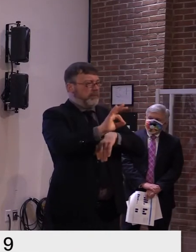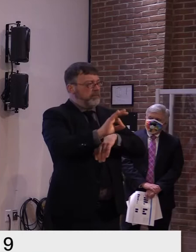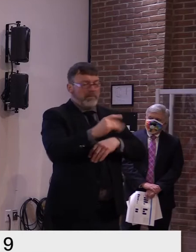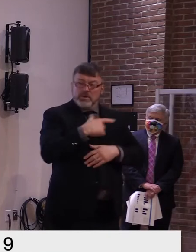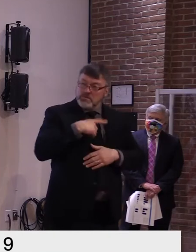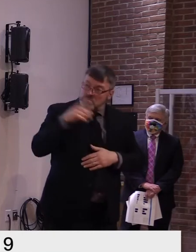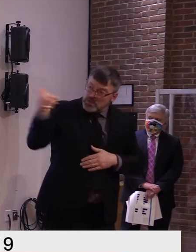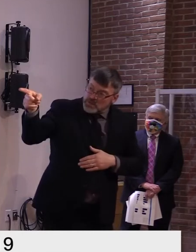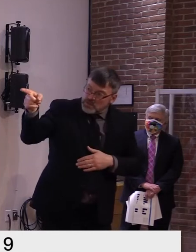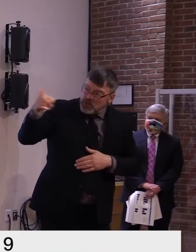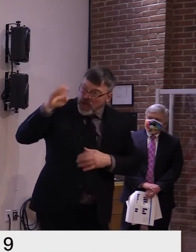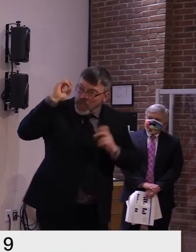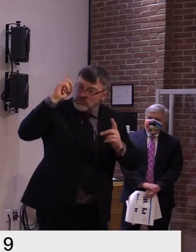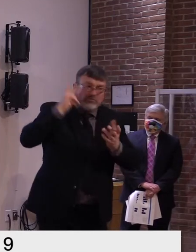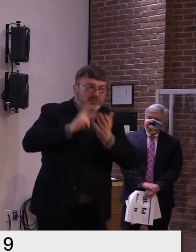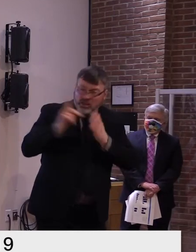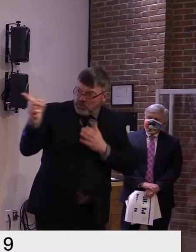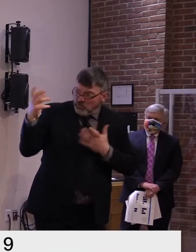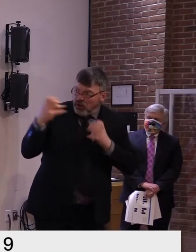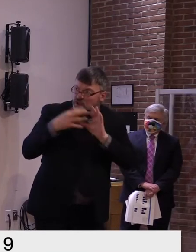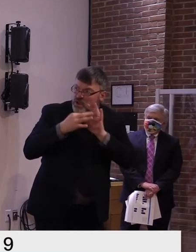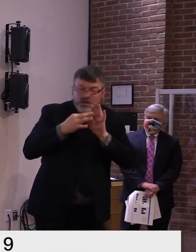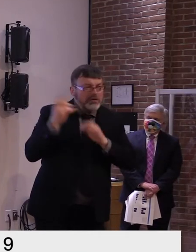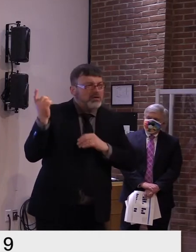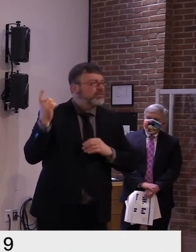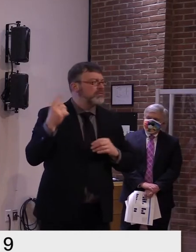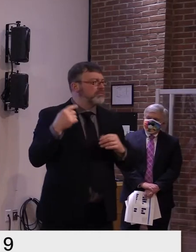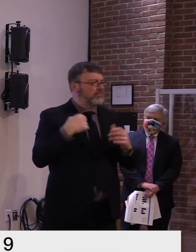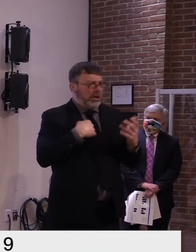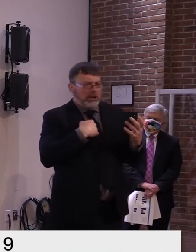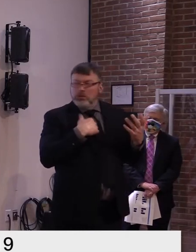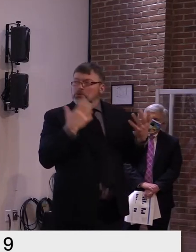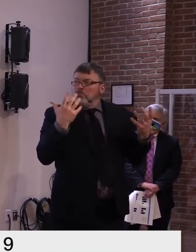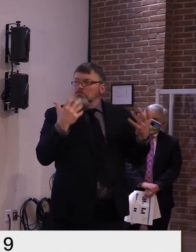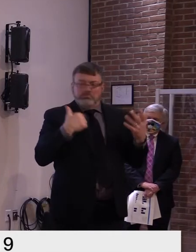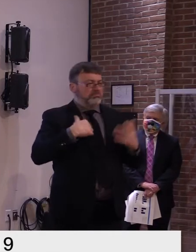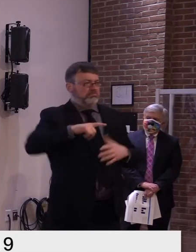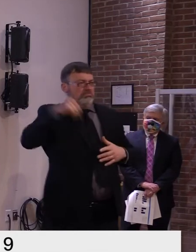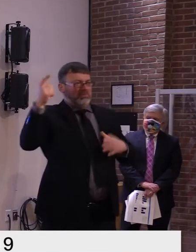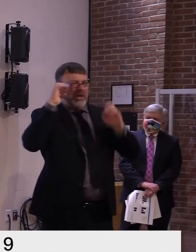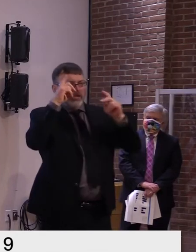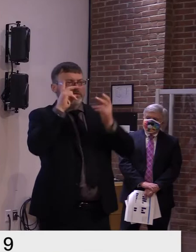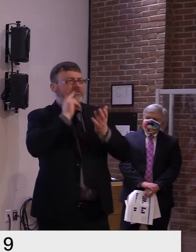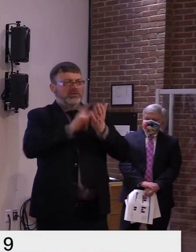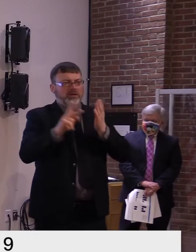more about the future planning he was alluding to in his comments.